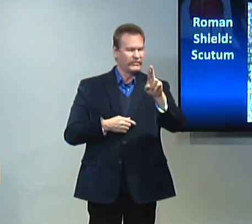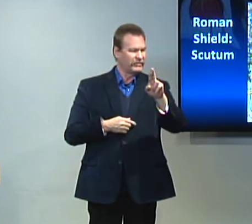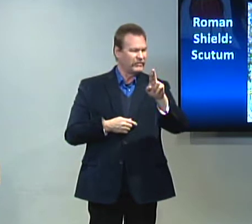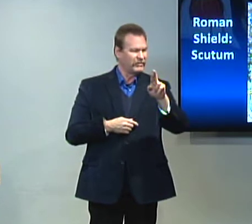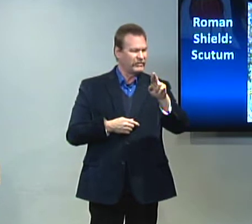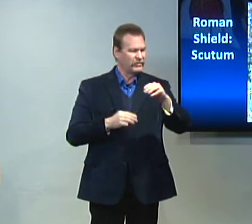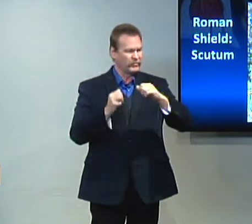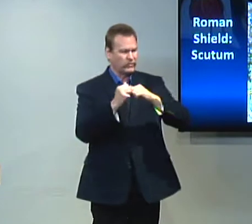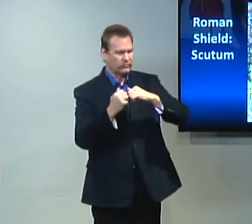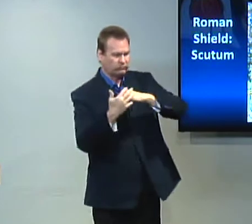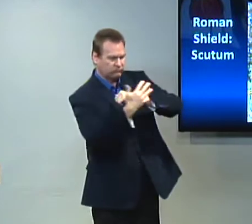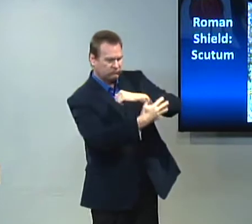and leather.